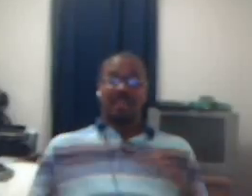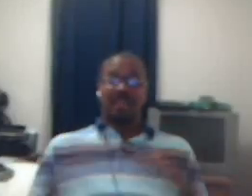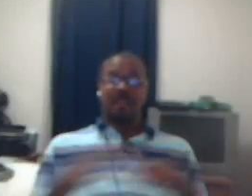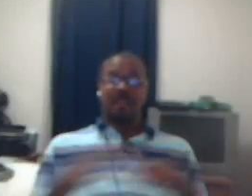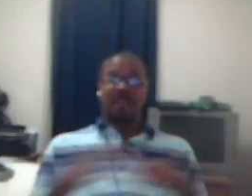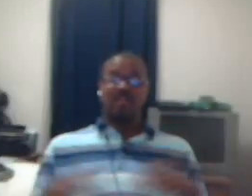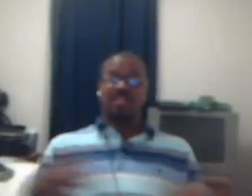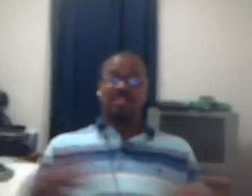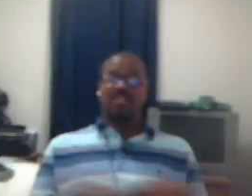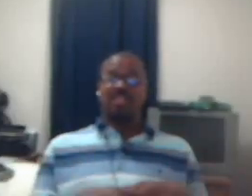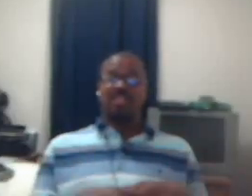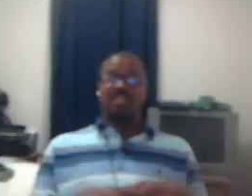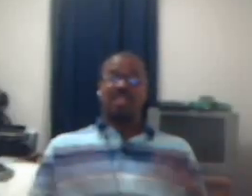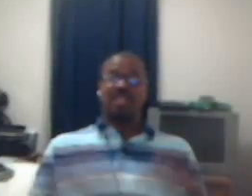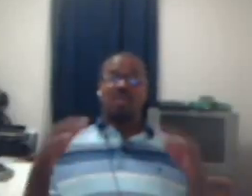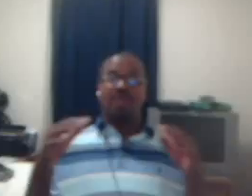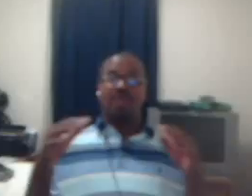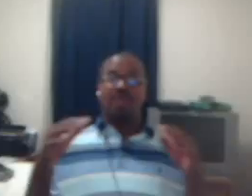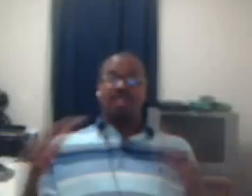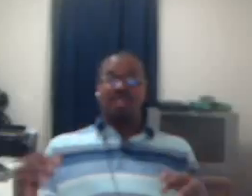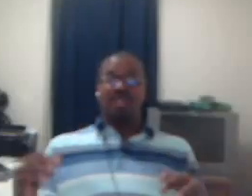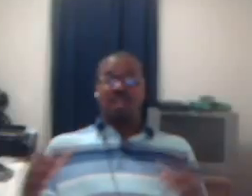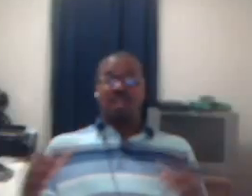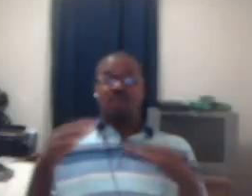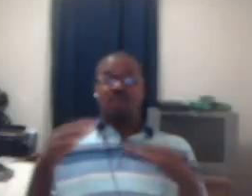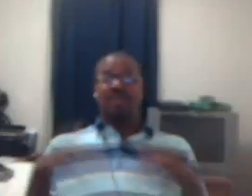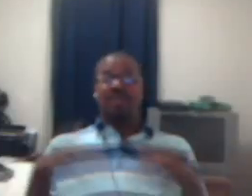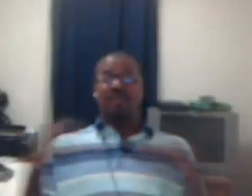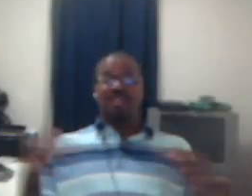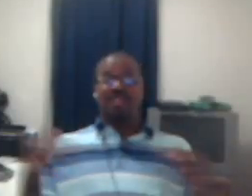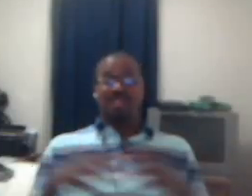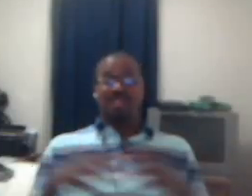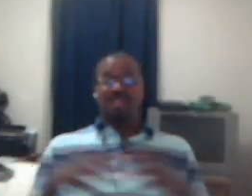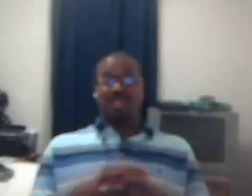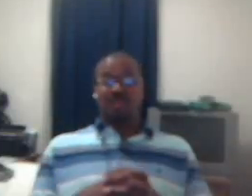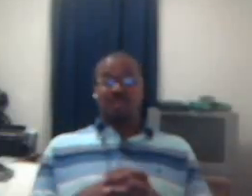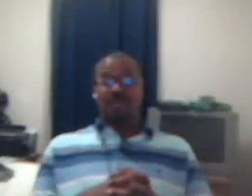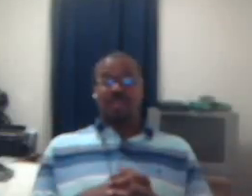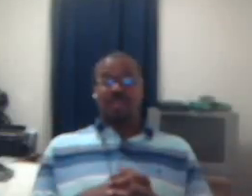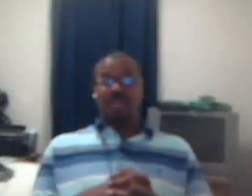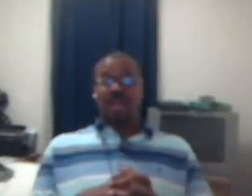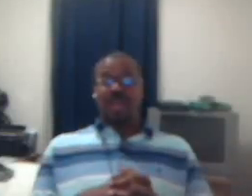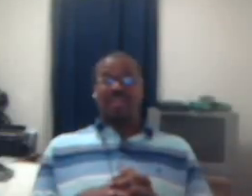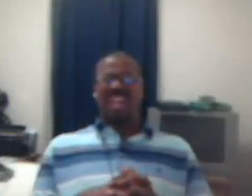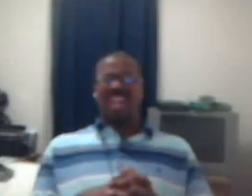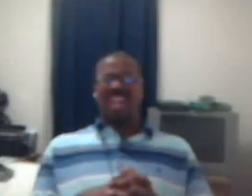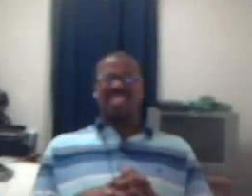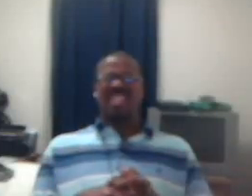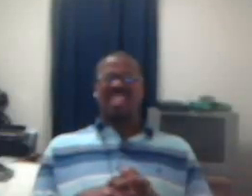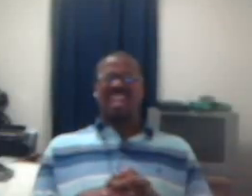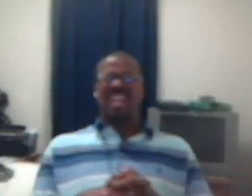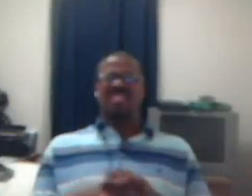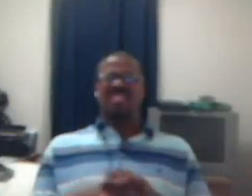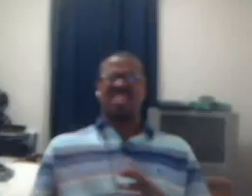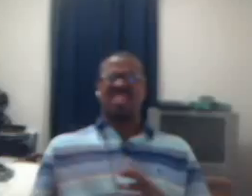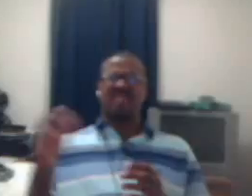Before y'all start judging women of color, women of race, you know? I mean, I've seen a lot of girls fight